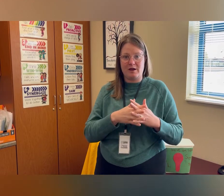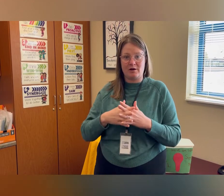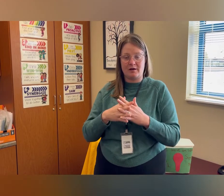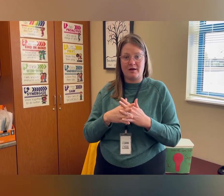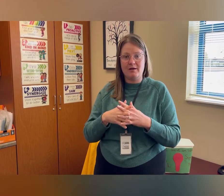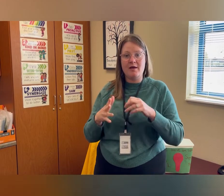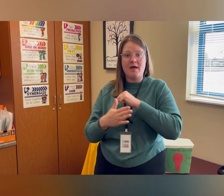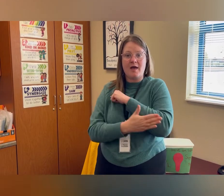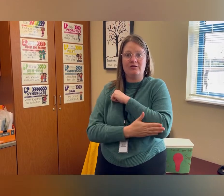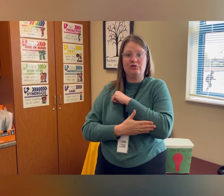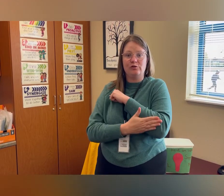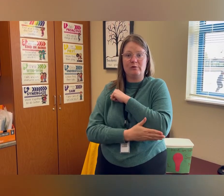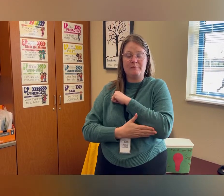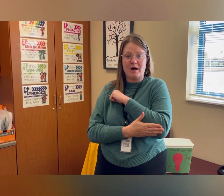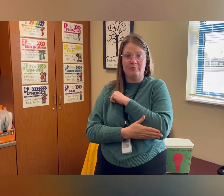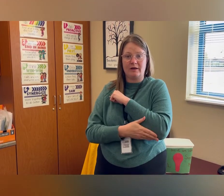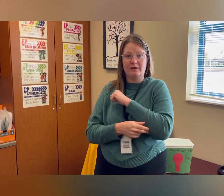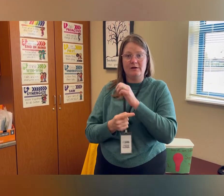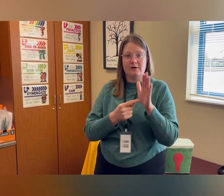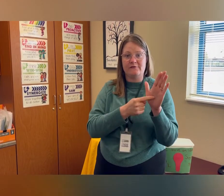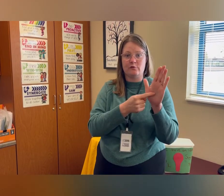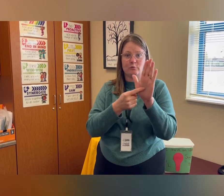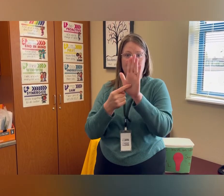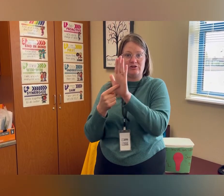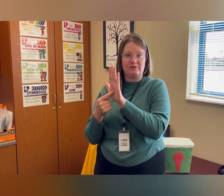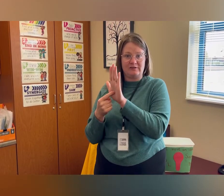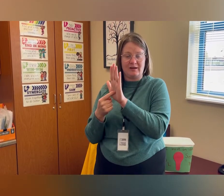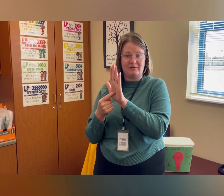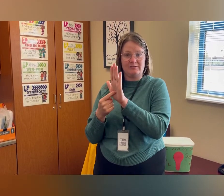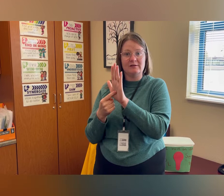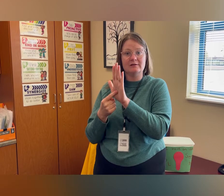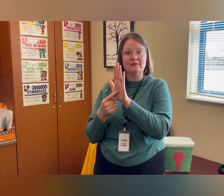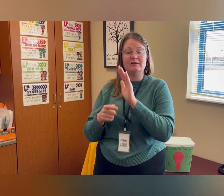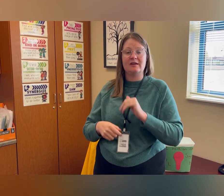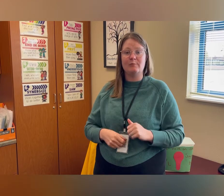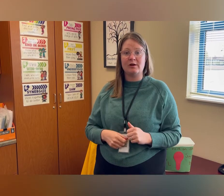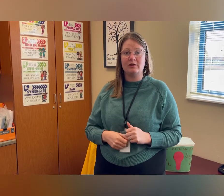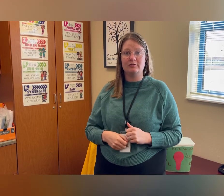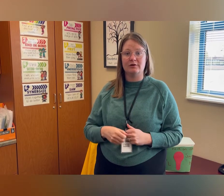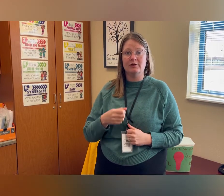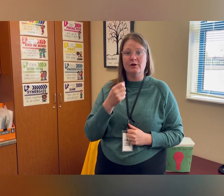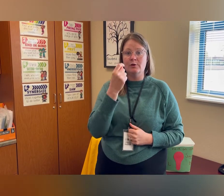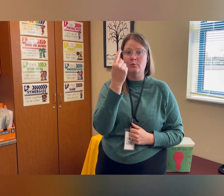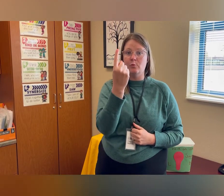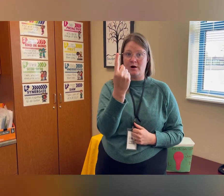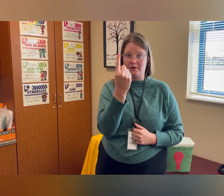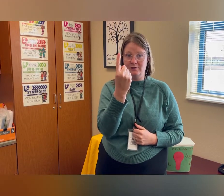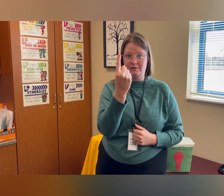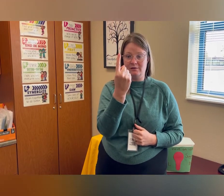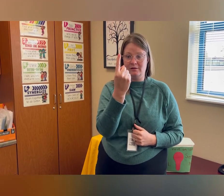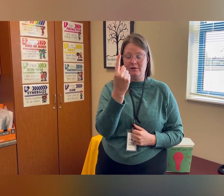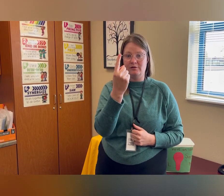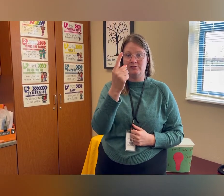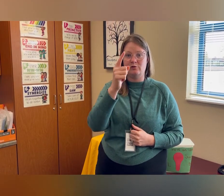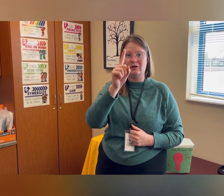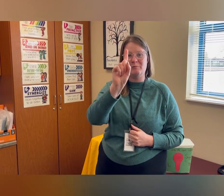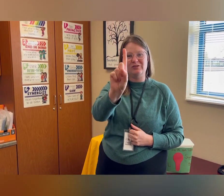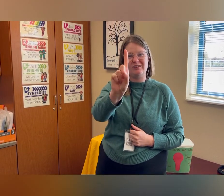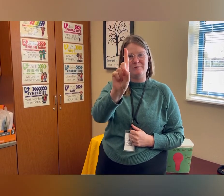America and to the republic for which it stands. Today we're going to learn one. So most of the time